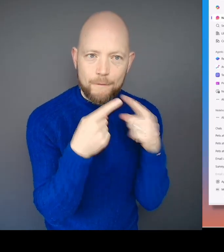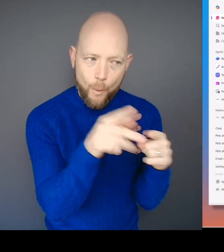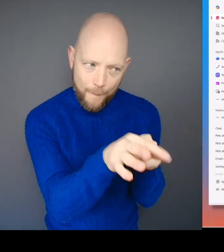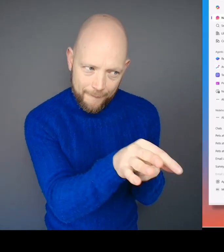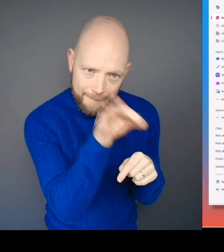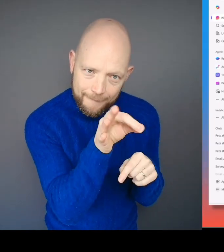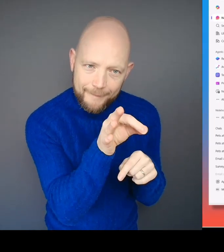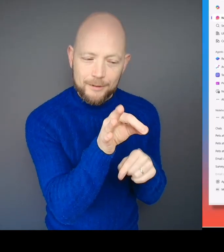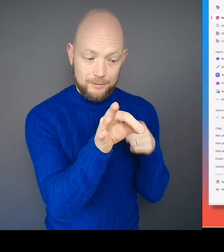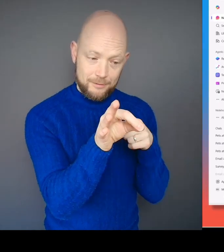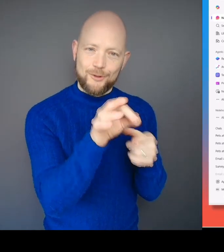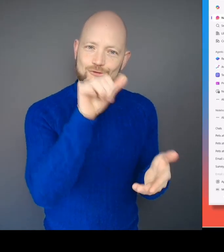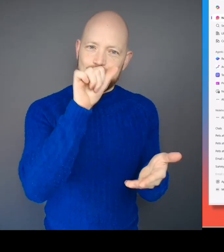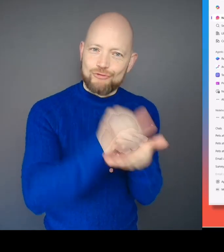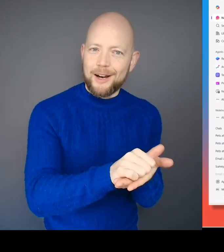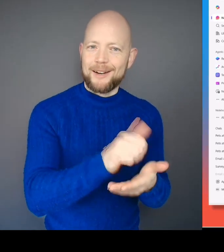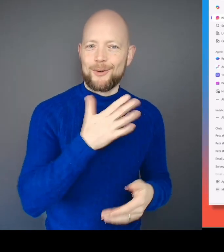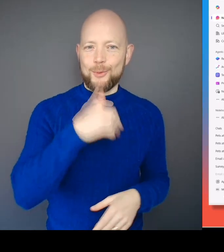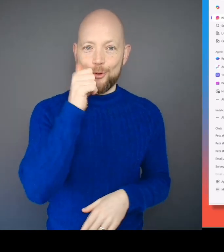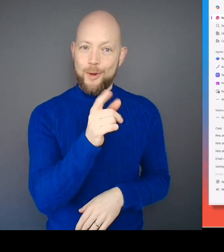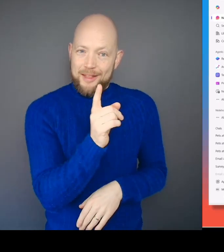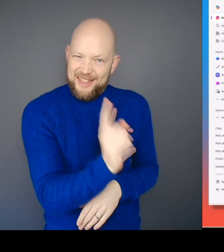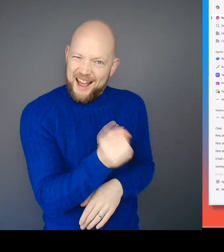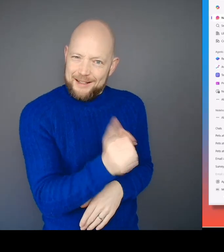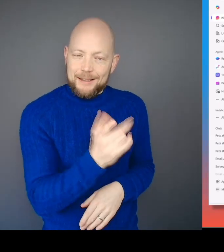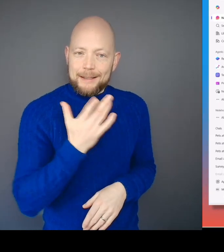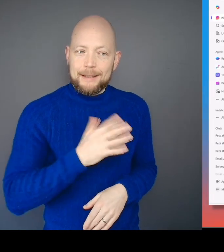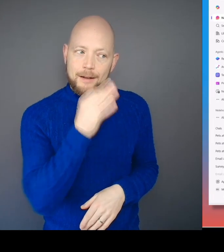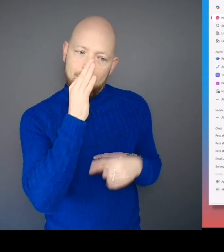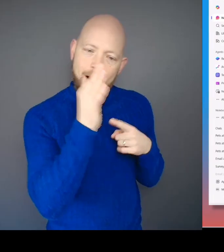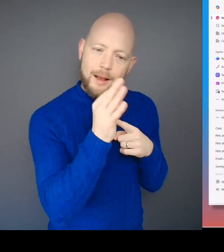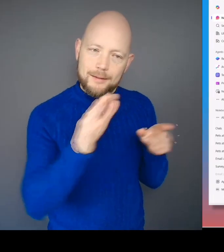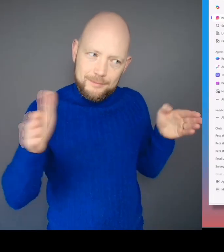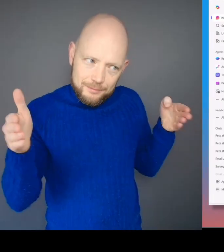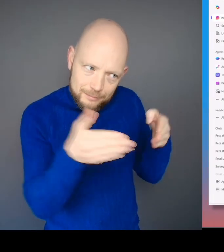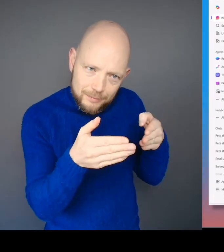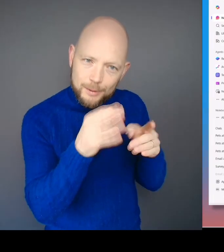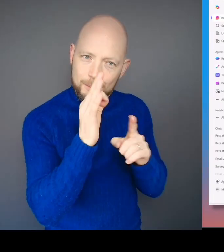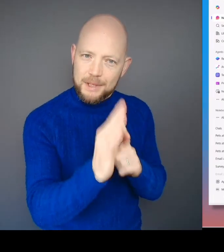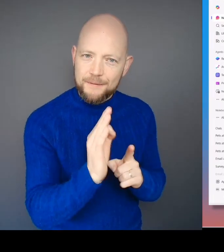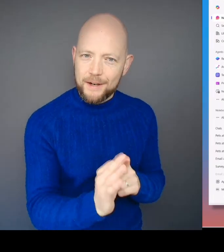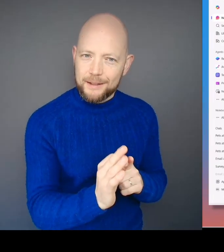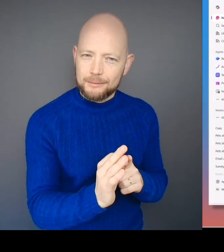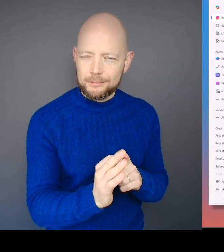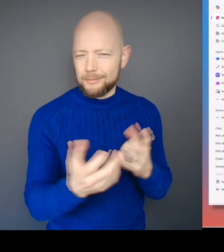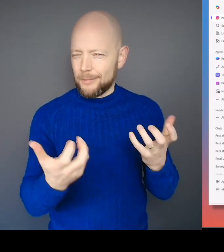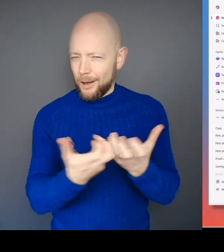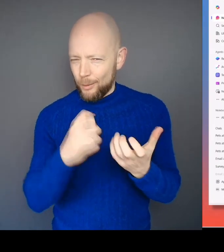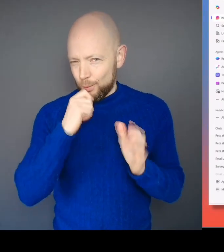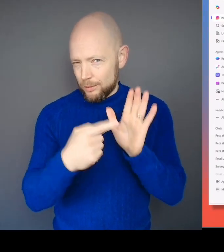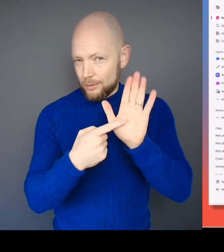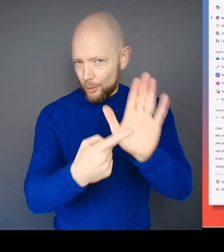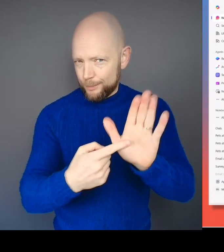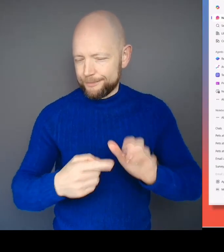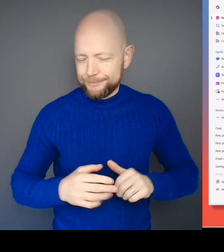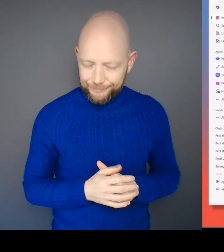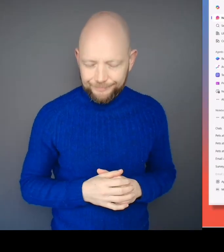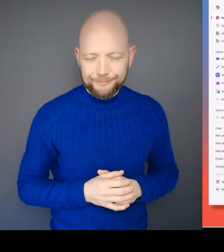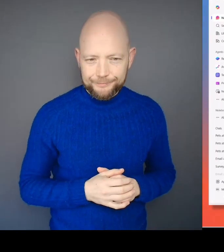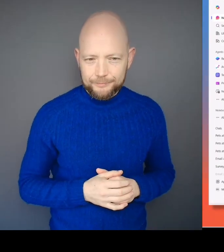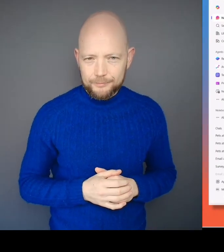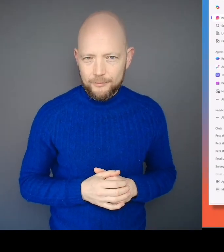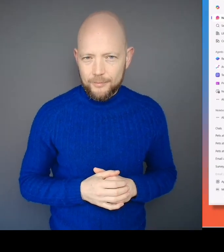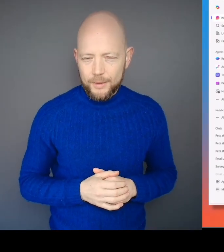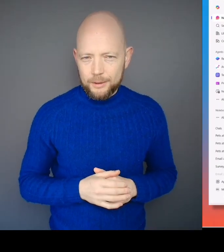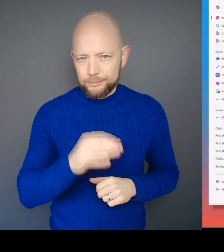the prompt a specific source to say, this is the thing or these are the things that I want you to refer to. So the way that you can do this is, let's put